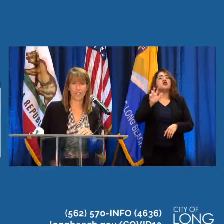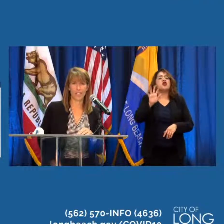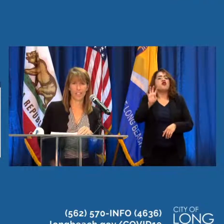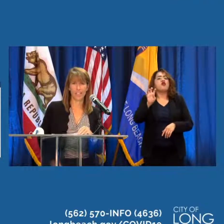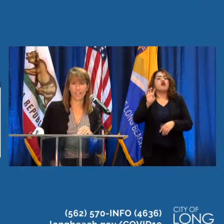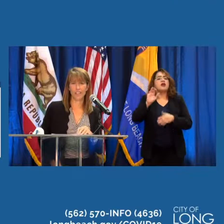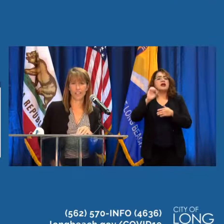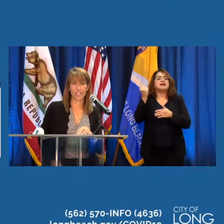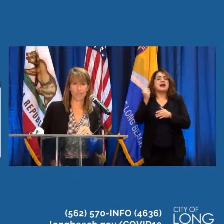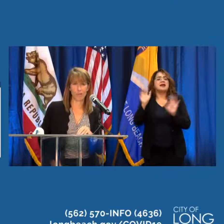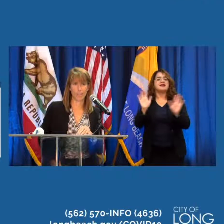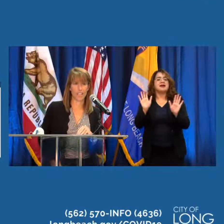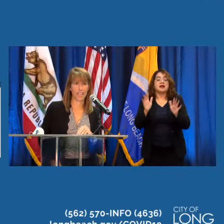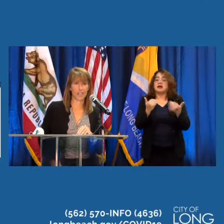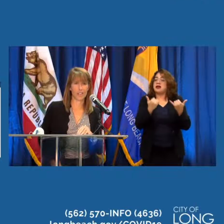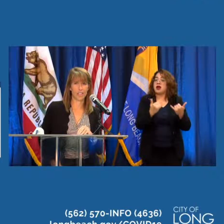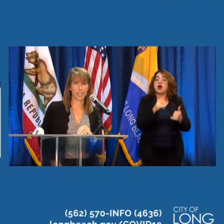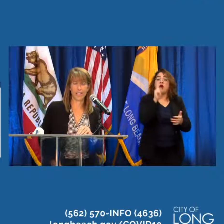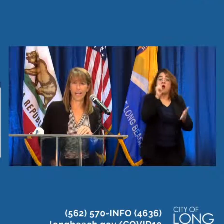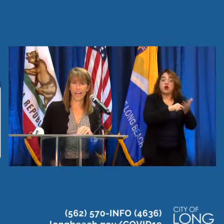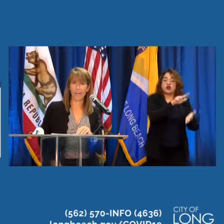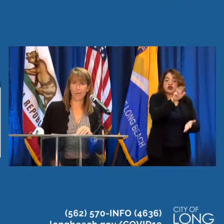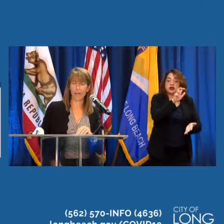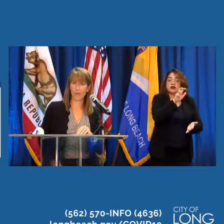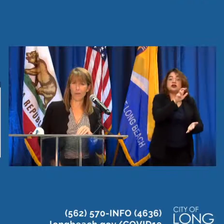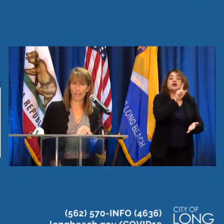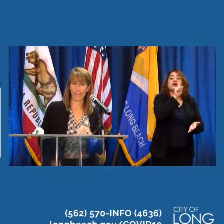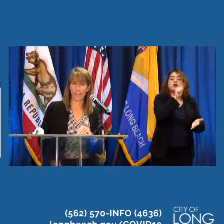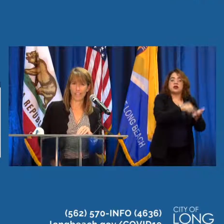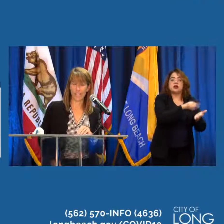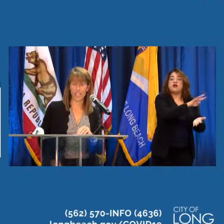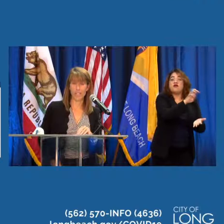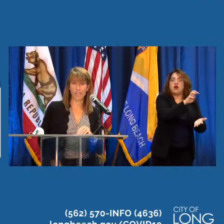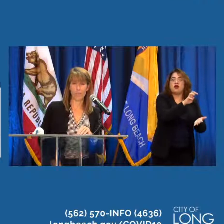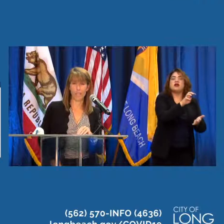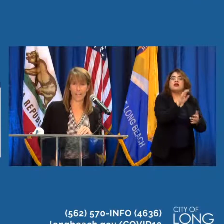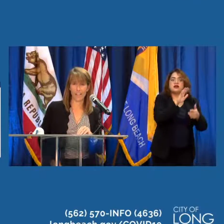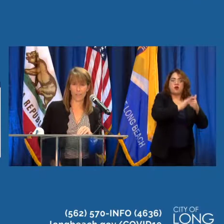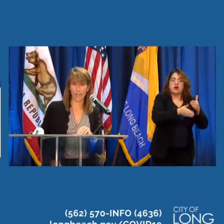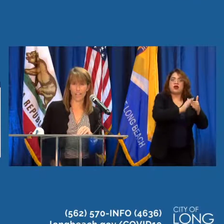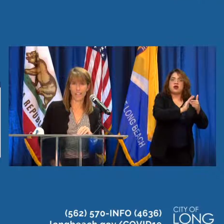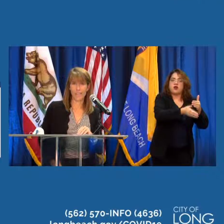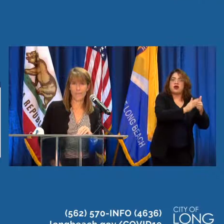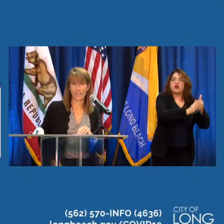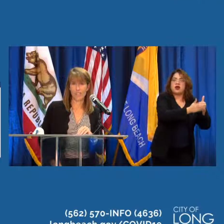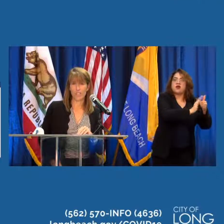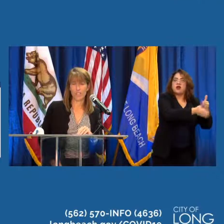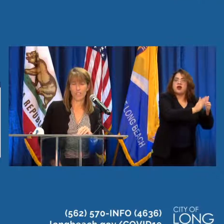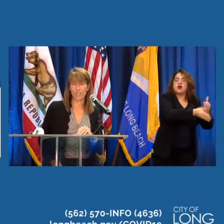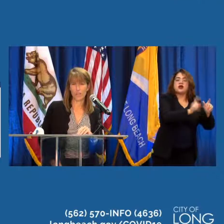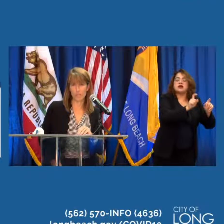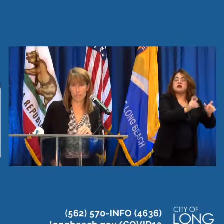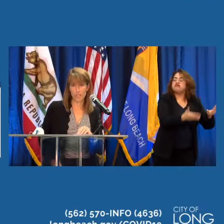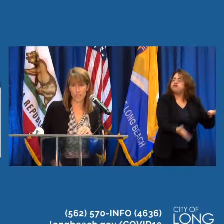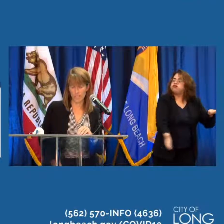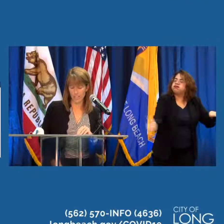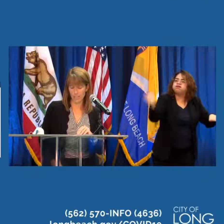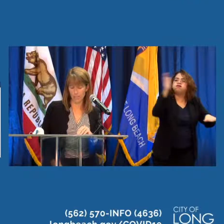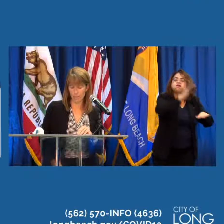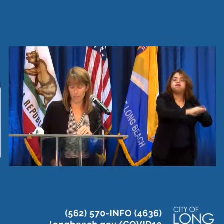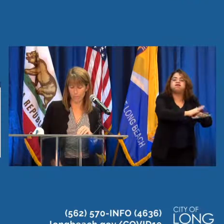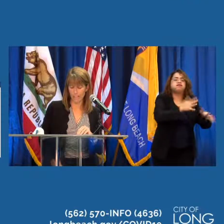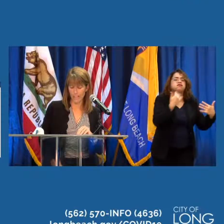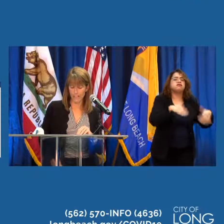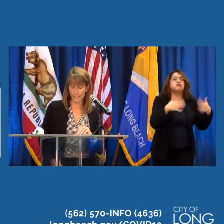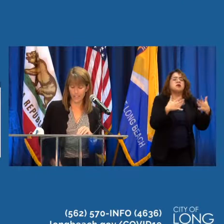we're now seeing 1,300 to 1,400 on the weekends, each day of the weekend as well. So there's just a huge increase in the